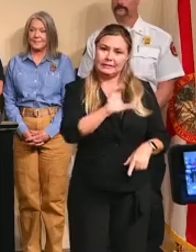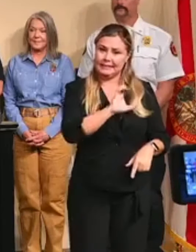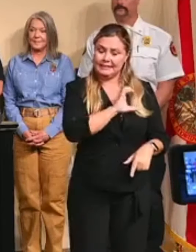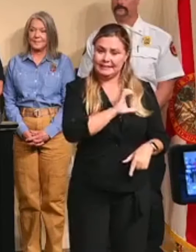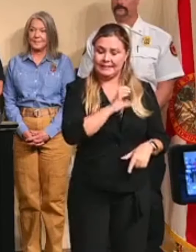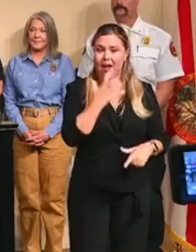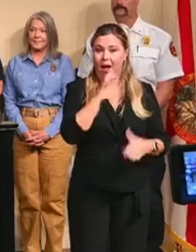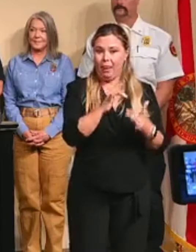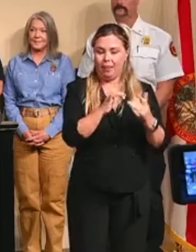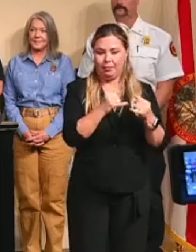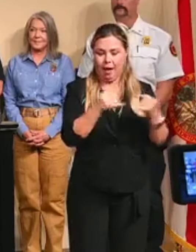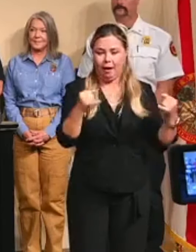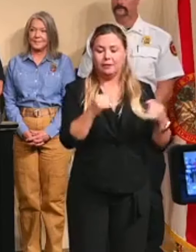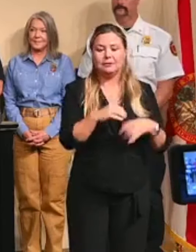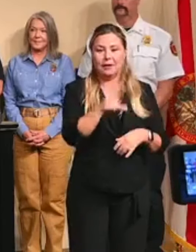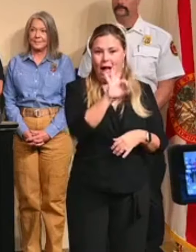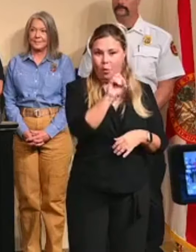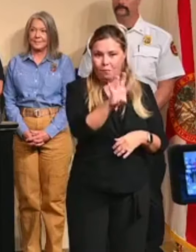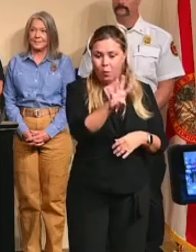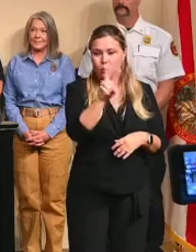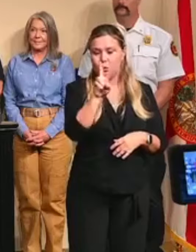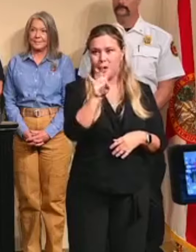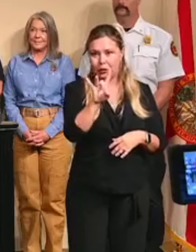hotline at